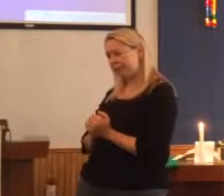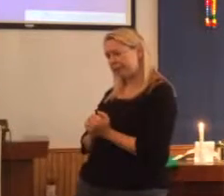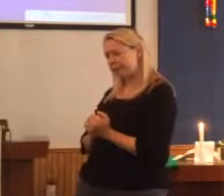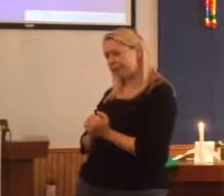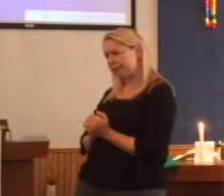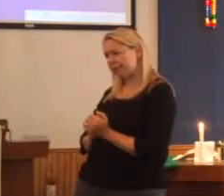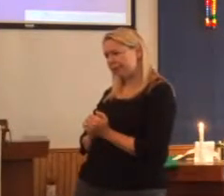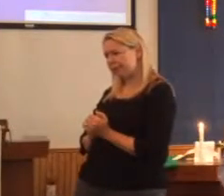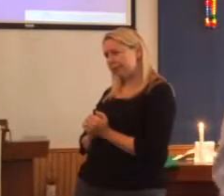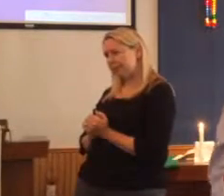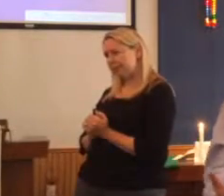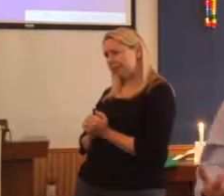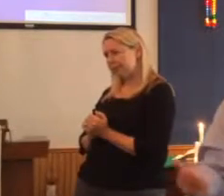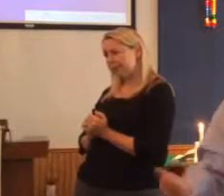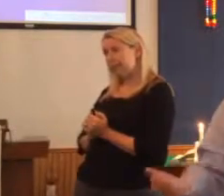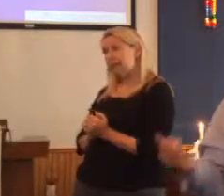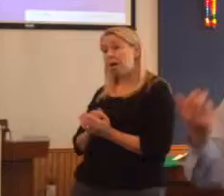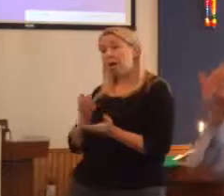on the giving